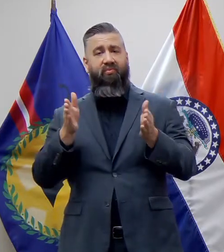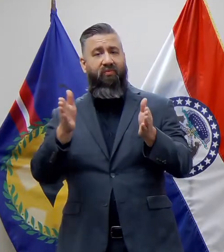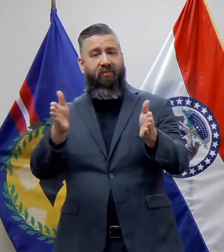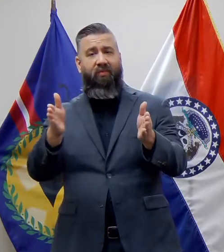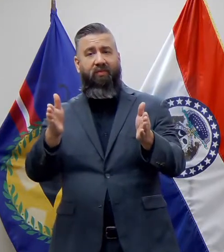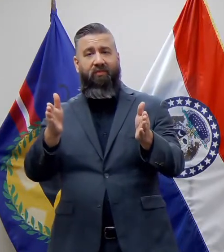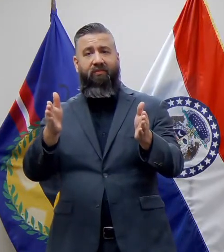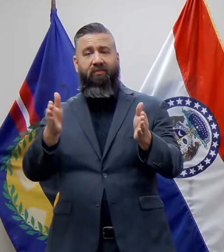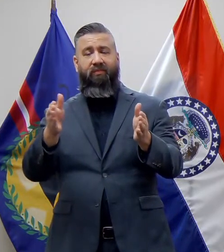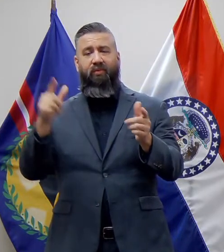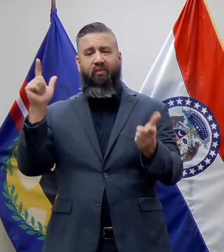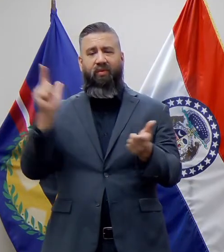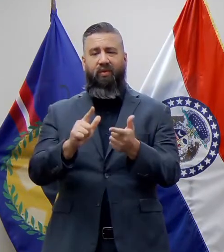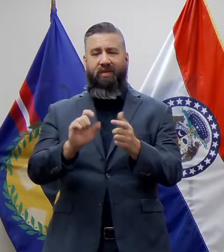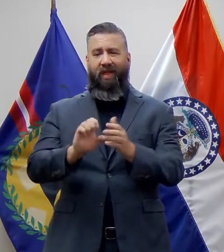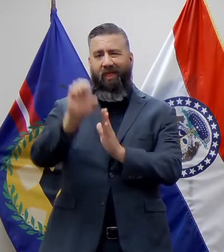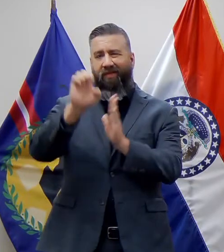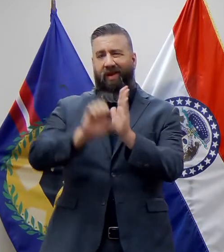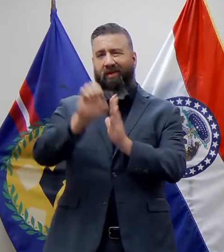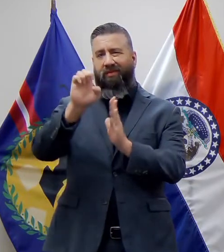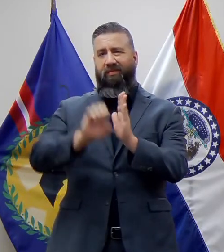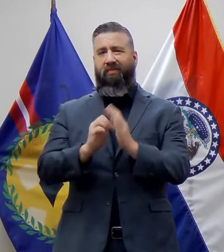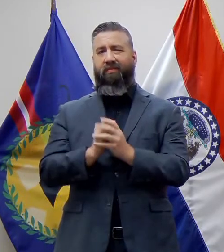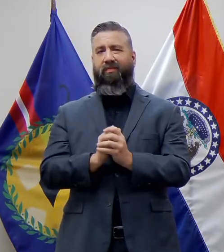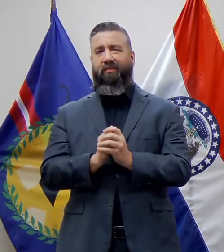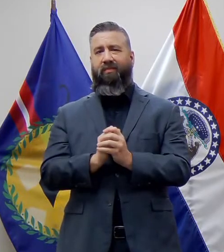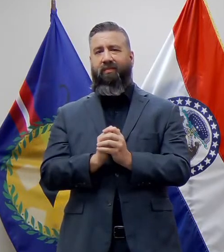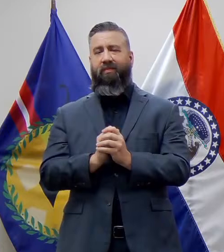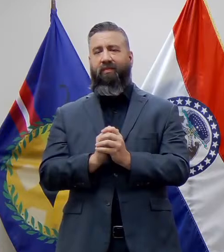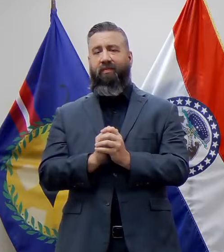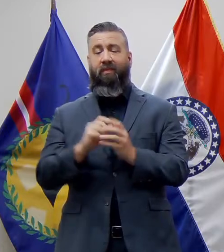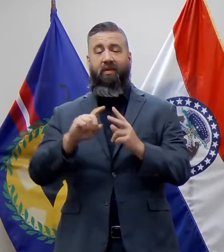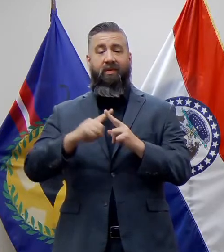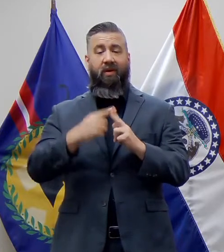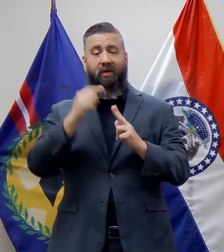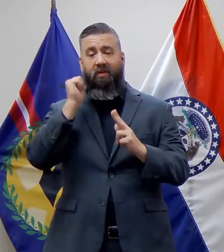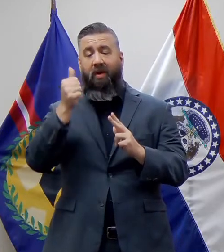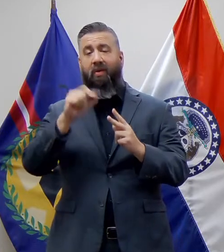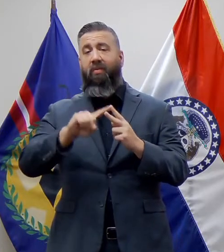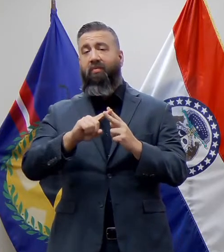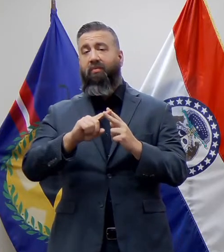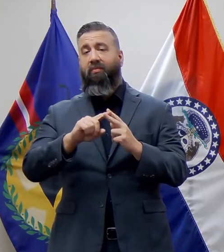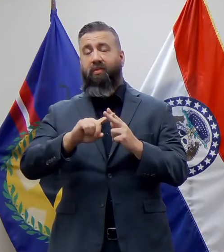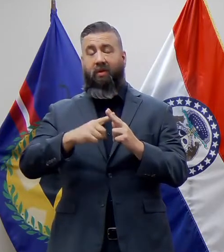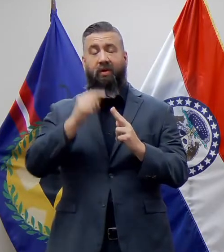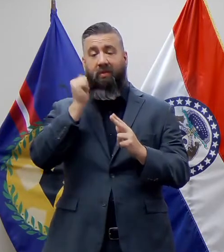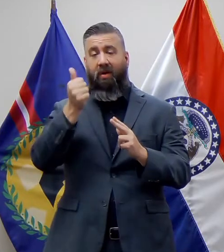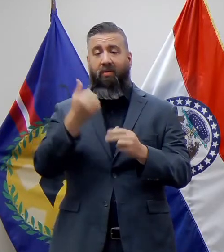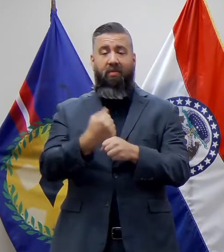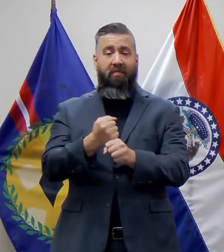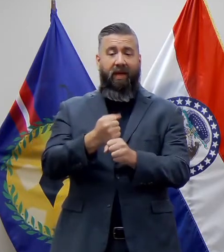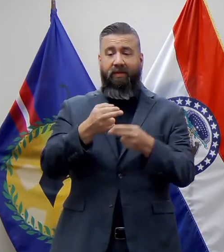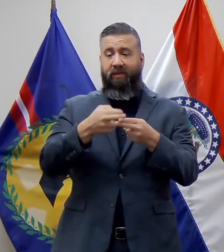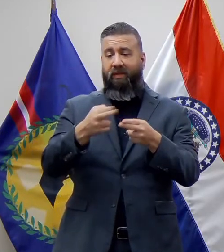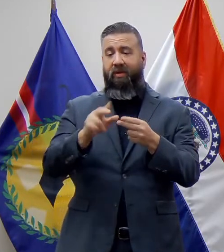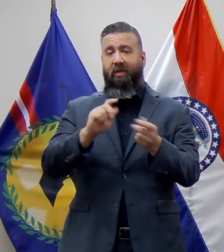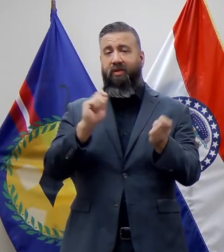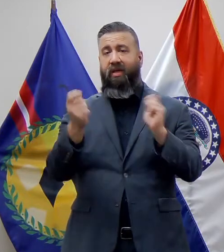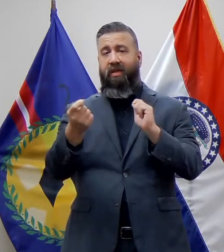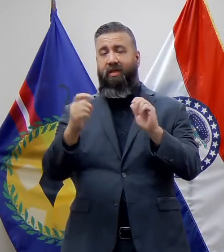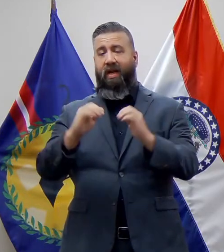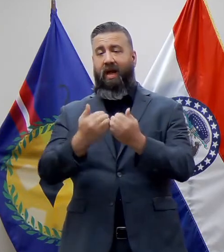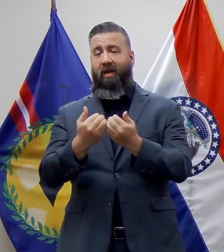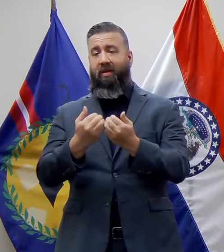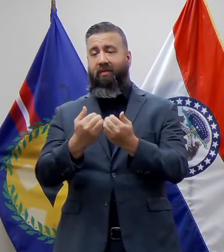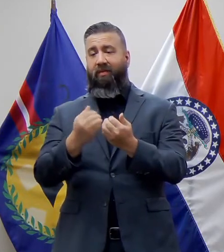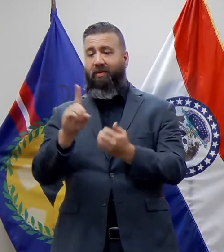in the building. Beginning tomorrow, we're going to make temporary changes in how the Department of Revenue delivers